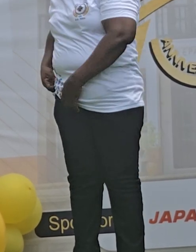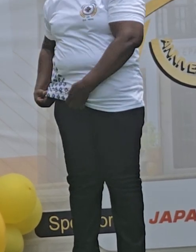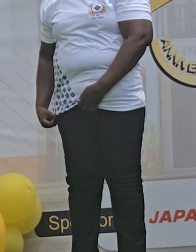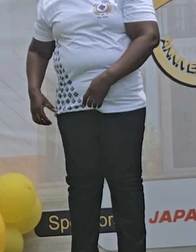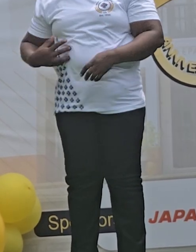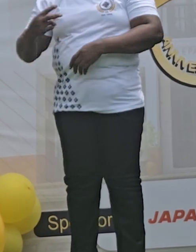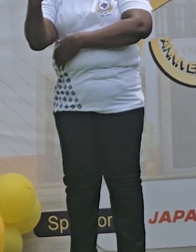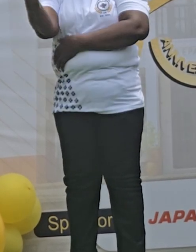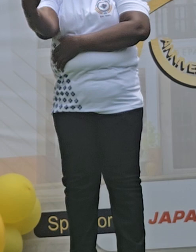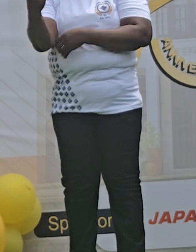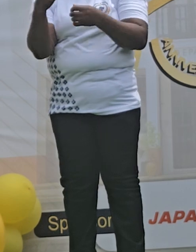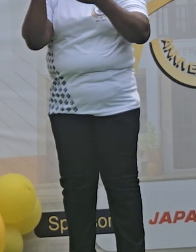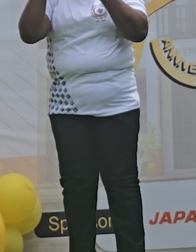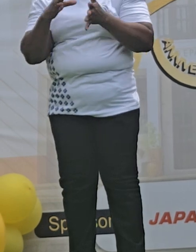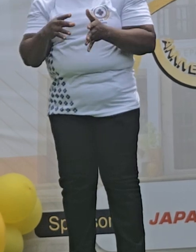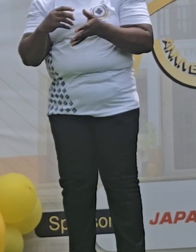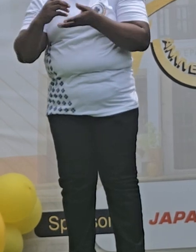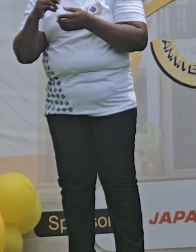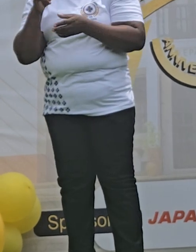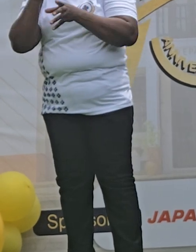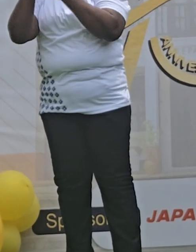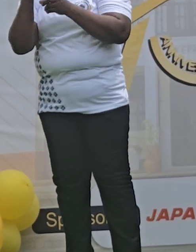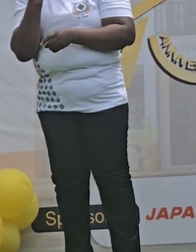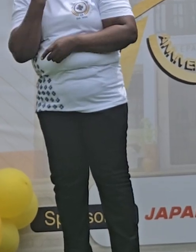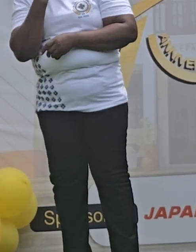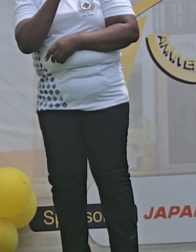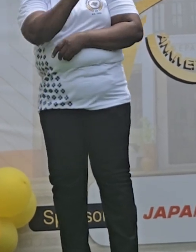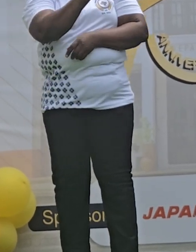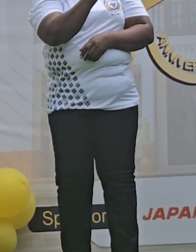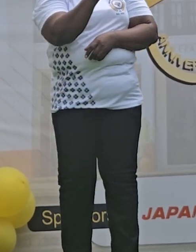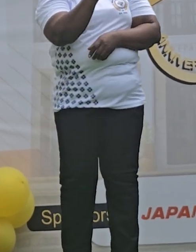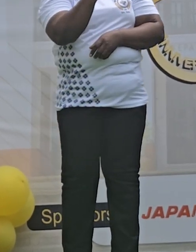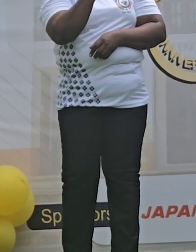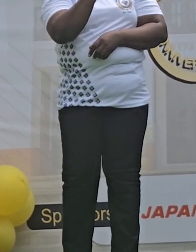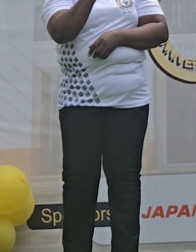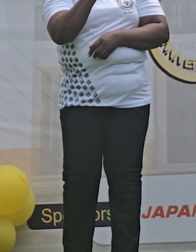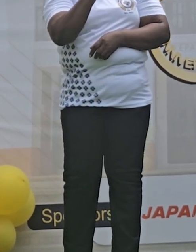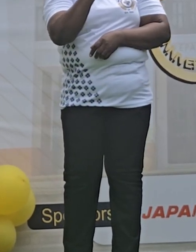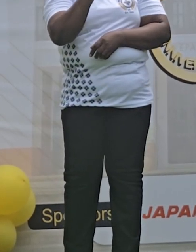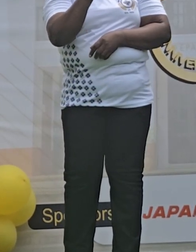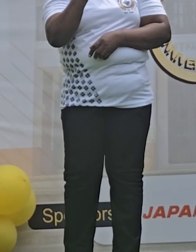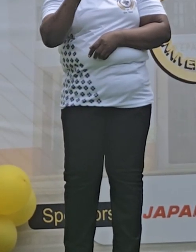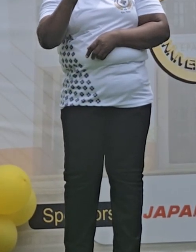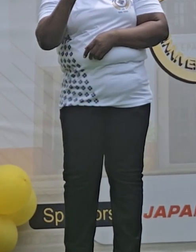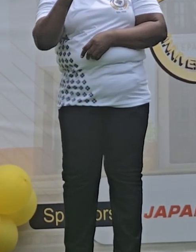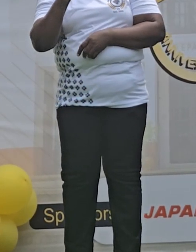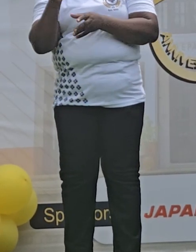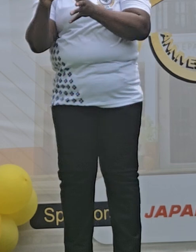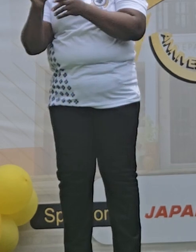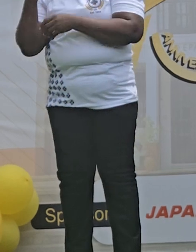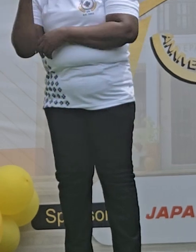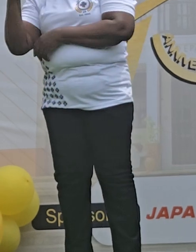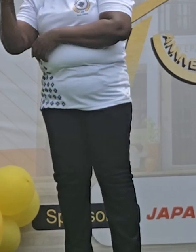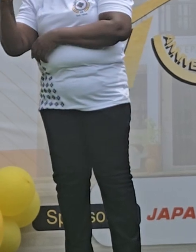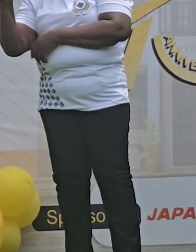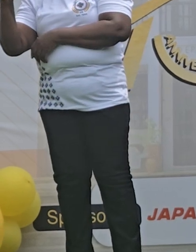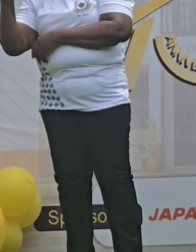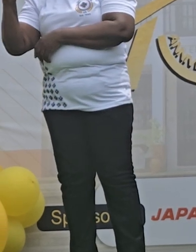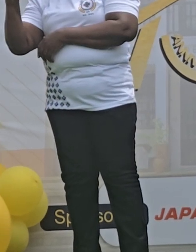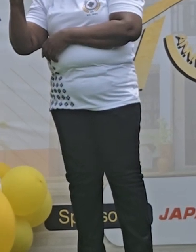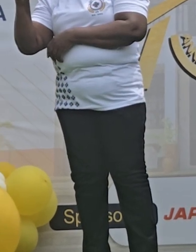Mr. Kwesi Ampene and Mr. Austin Tete. They were later joined by K.E. de